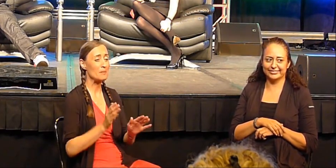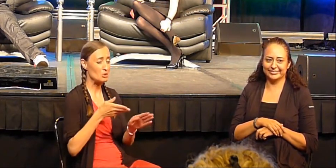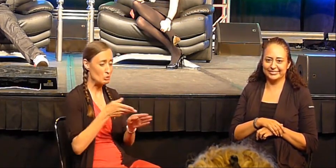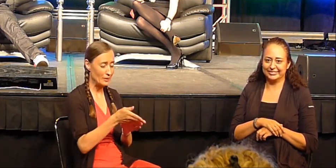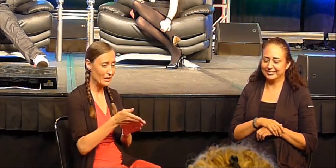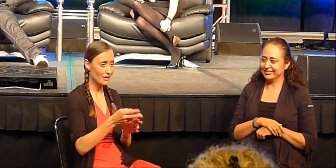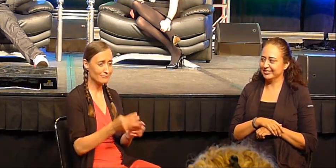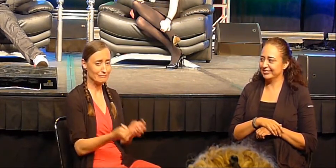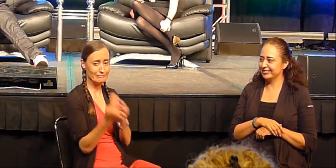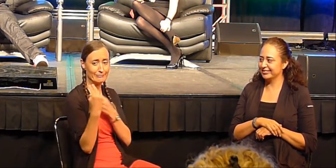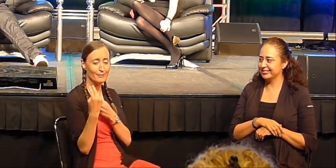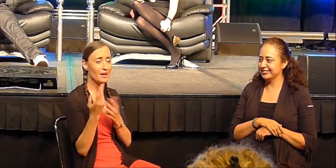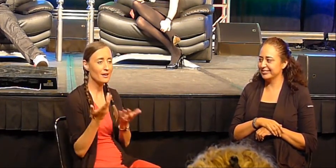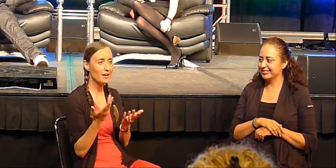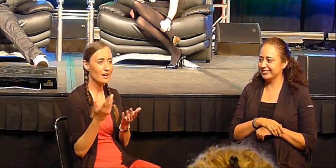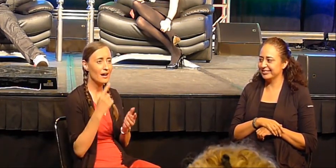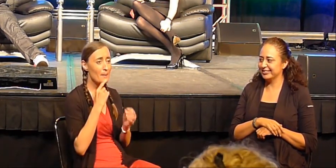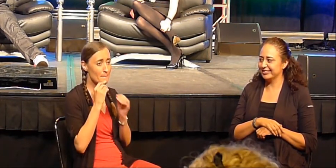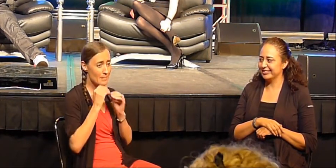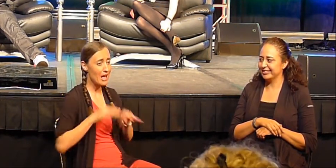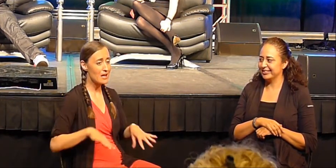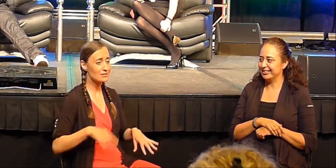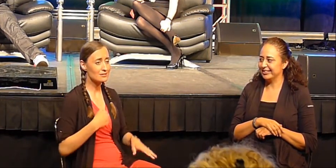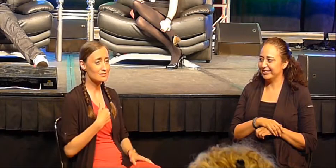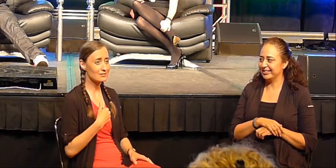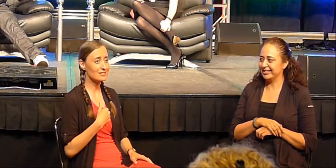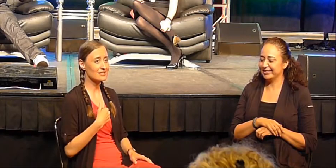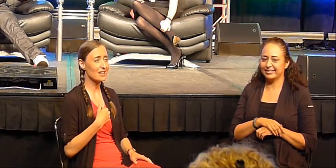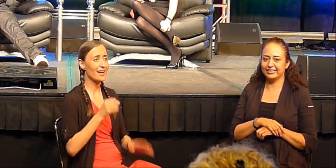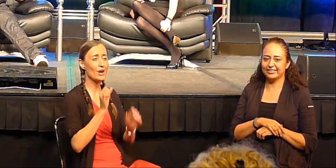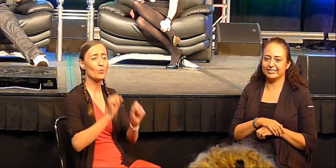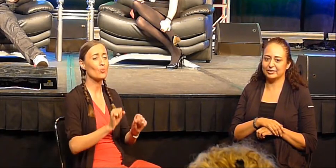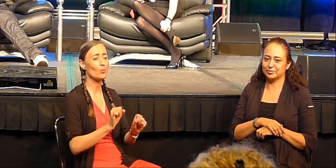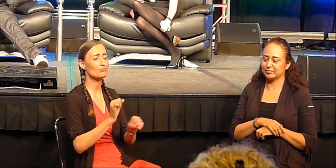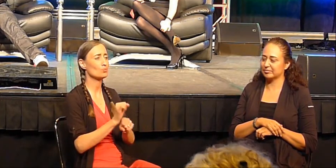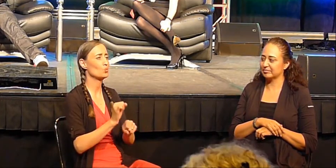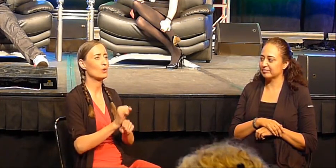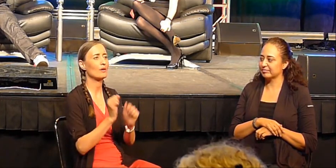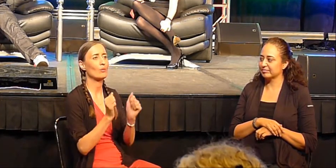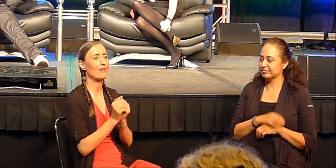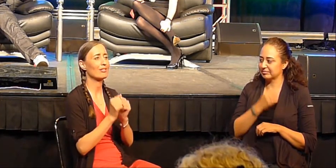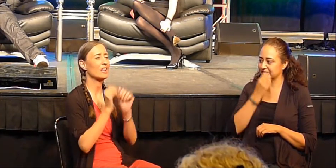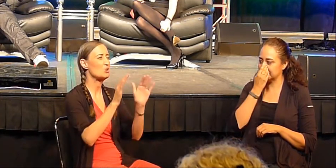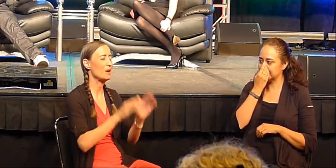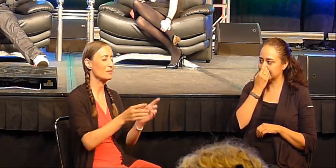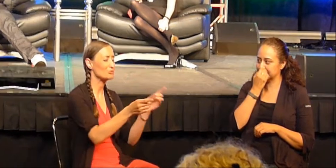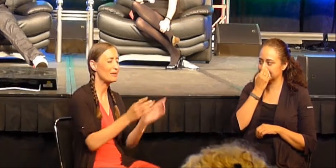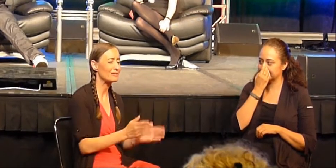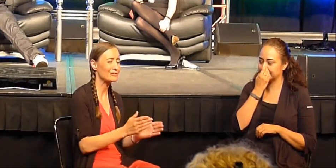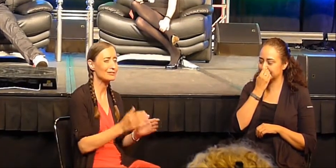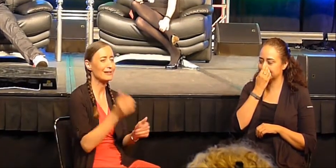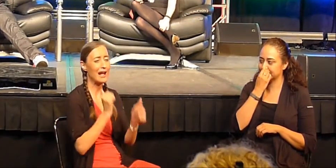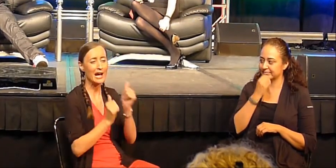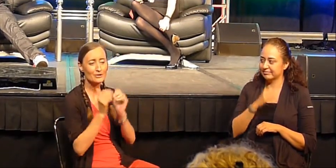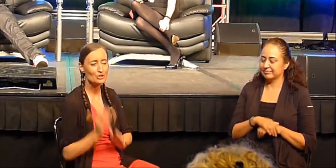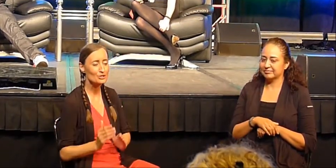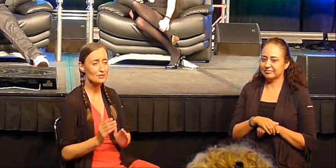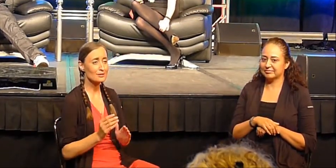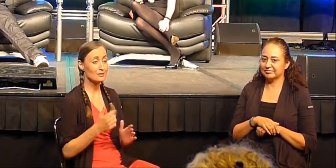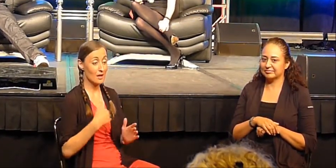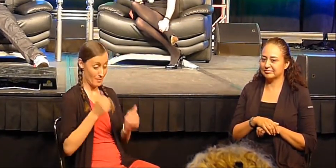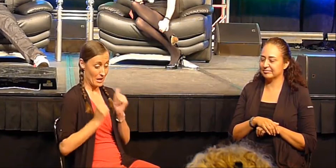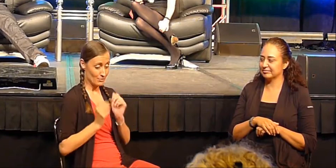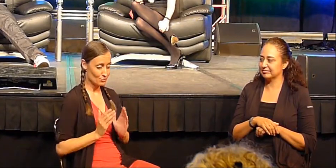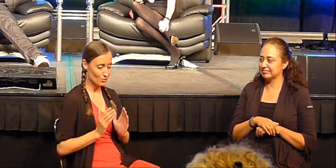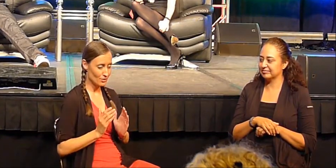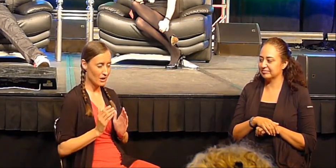I'm so blessed. Really, I got to work with incredible directors, with incredible actors. You know, as an actor, I got